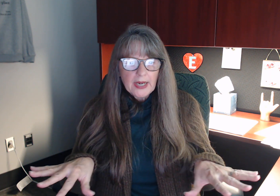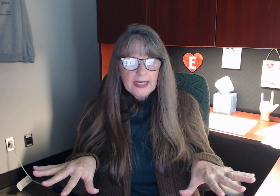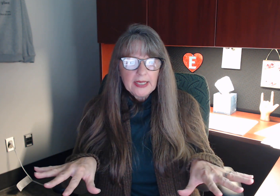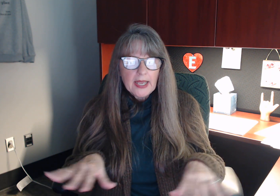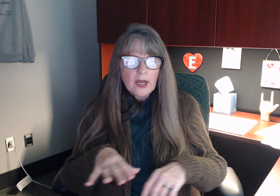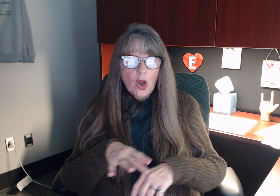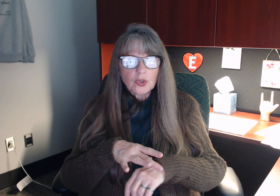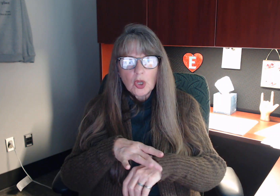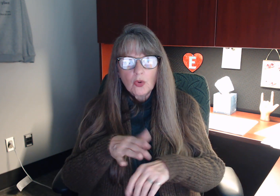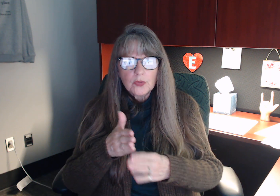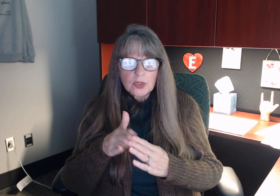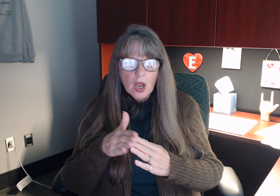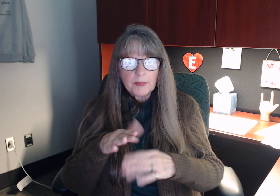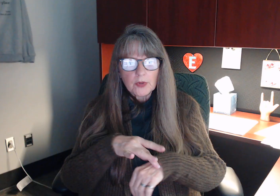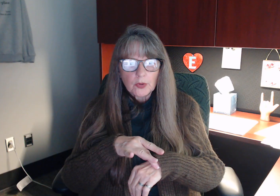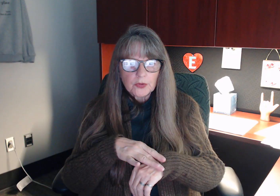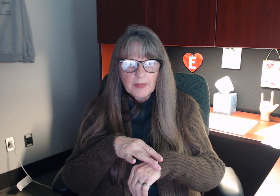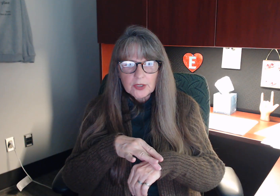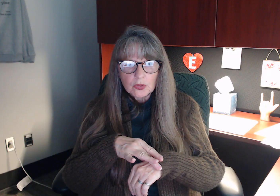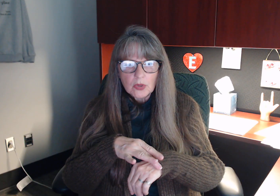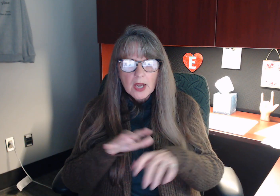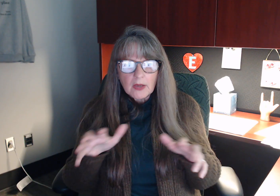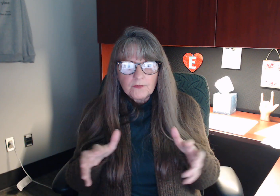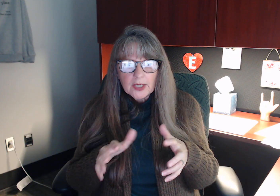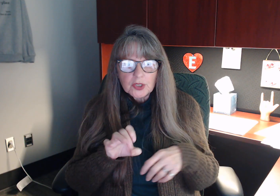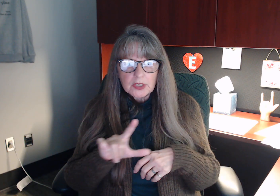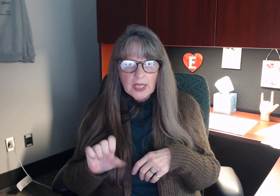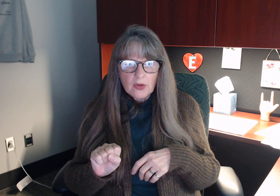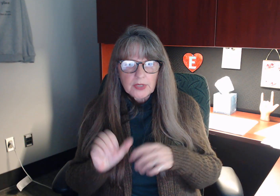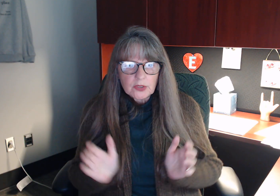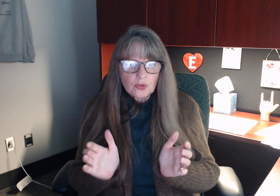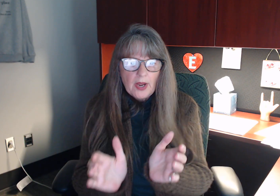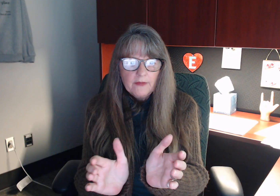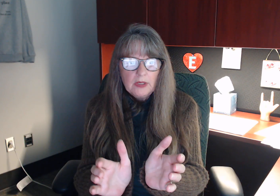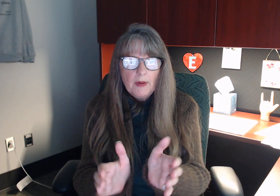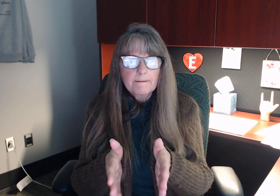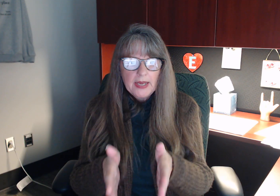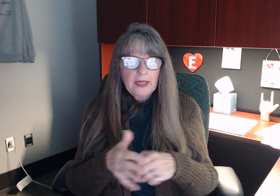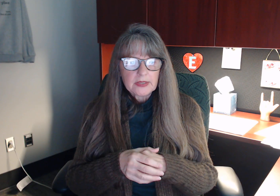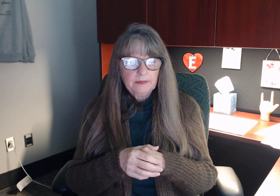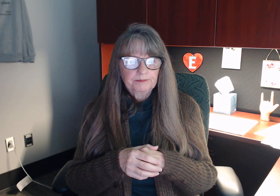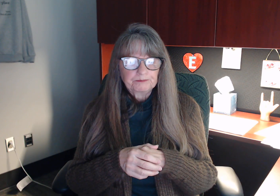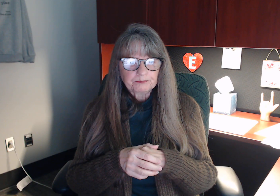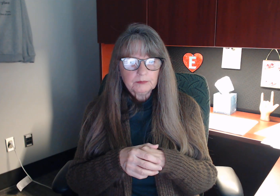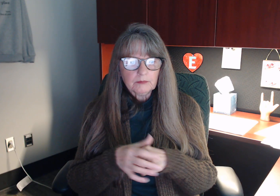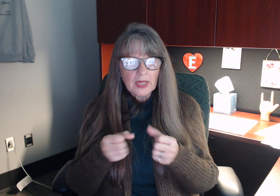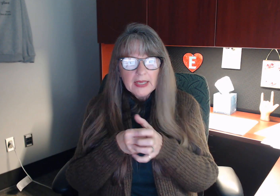spreading, and also the top of the Earth, the mantle convection cells as a driving mechanism.